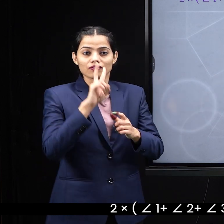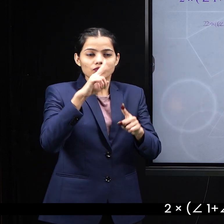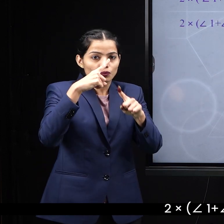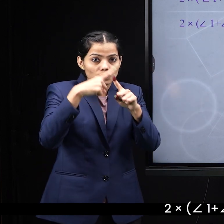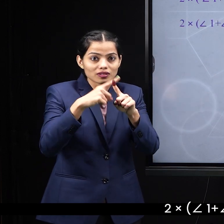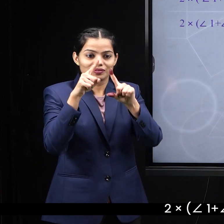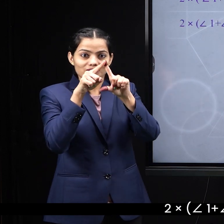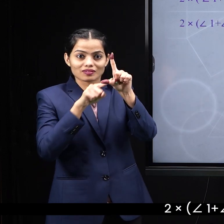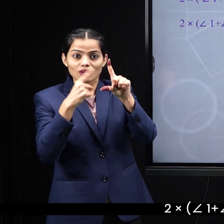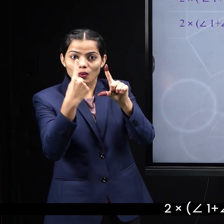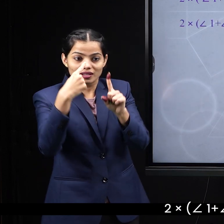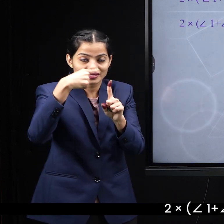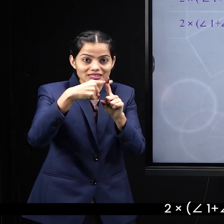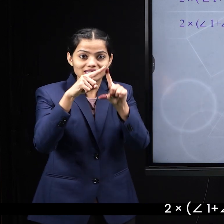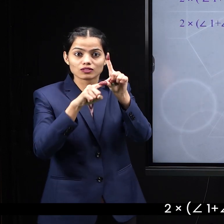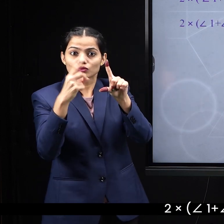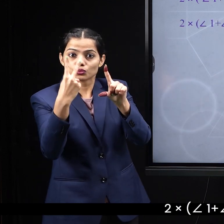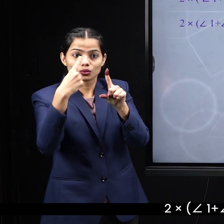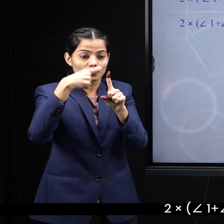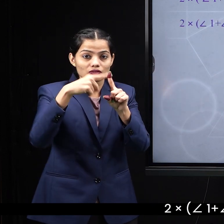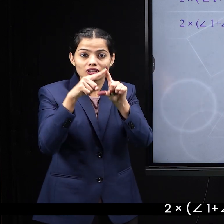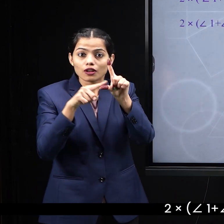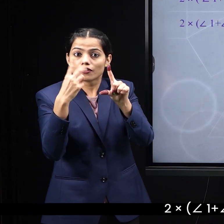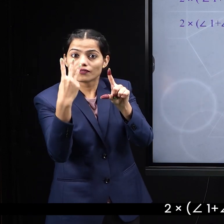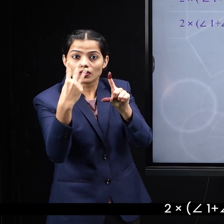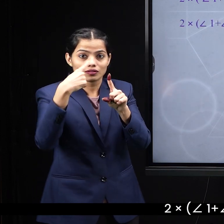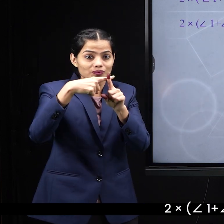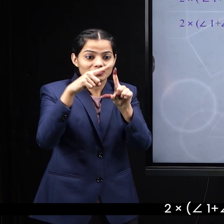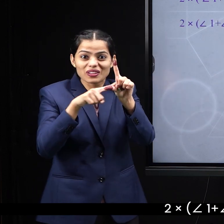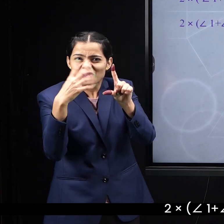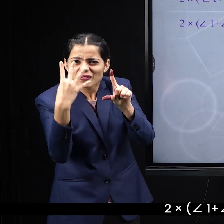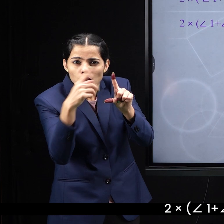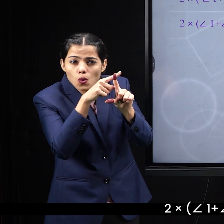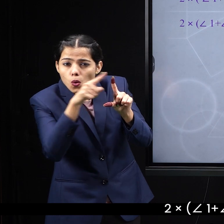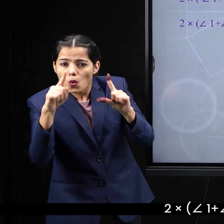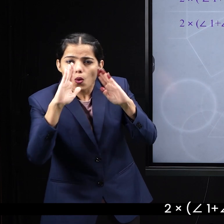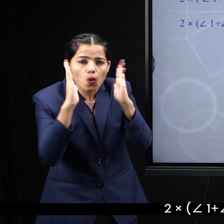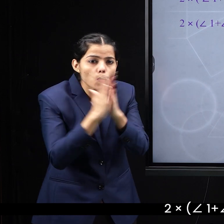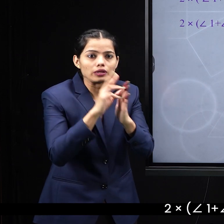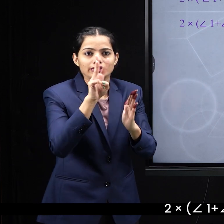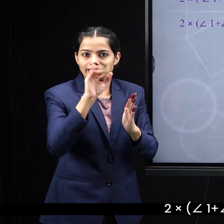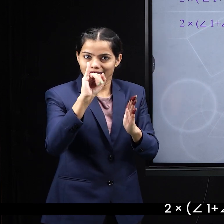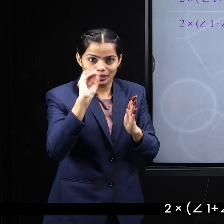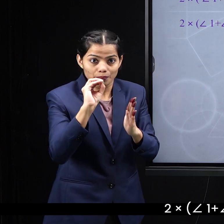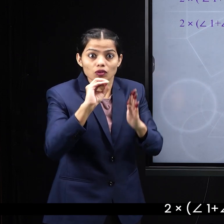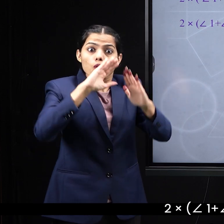Two into angle 1 plus angle 2 plus angle 3 plus angle 4 plus 360 degree is equal